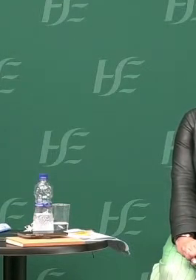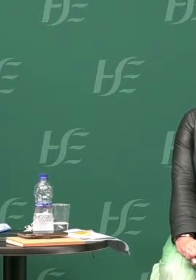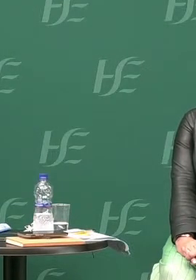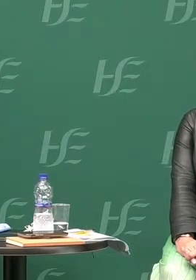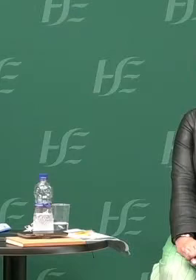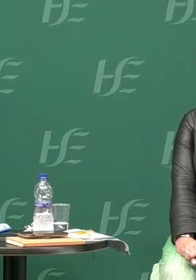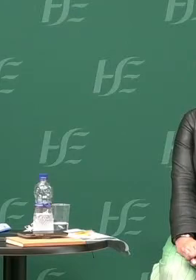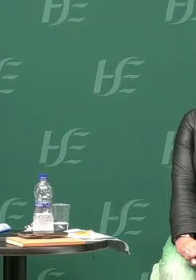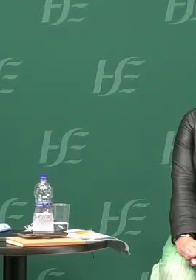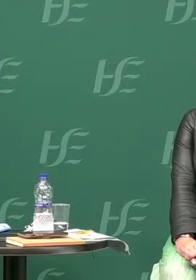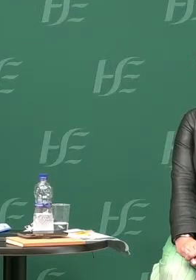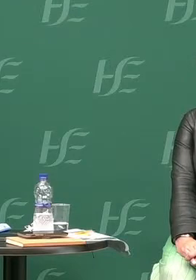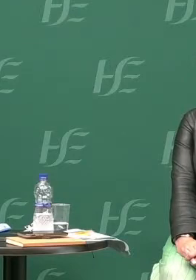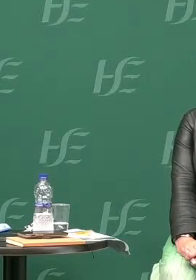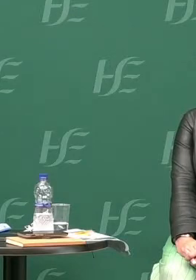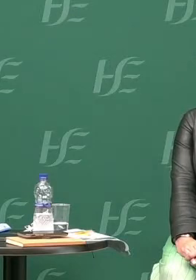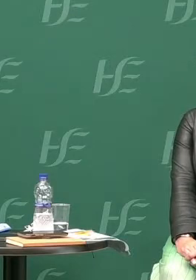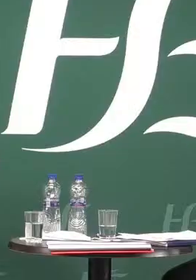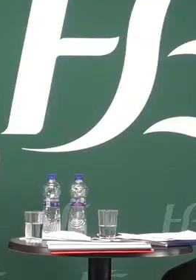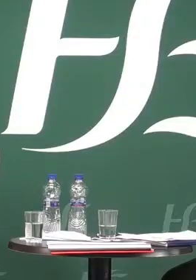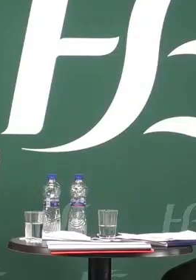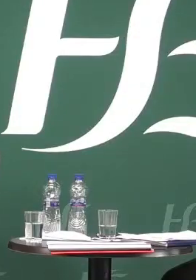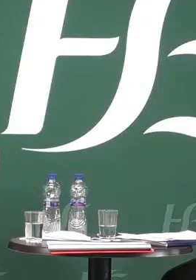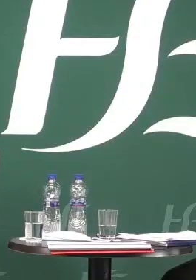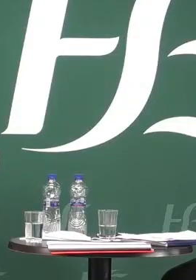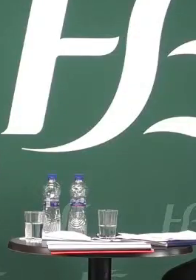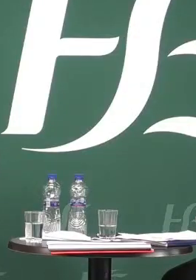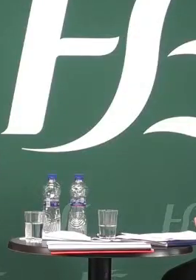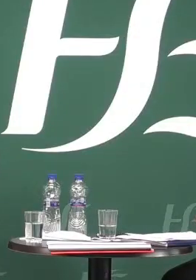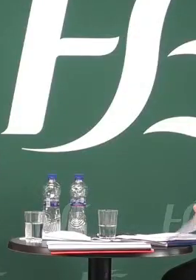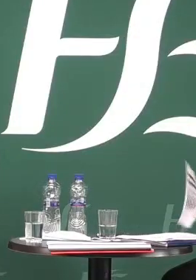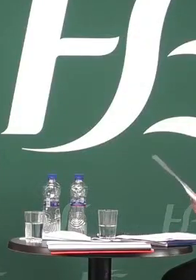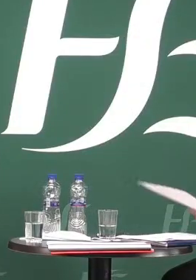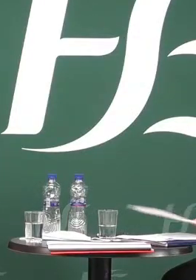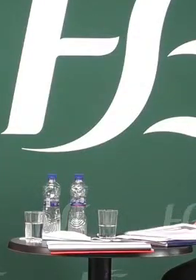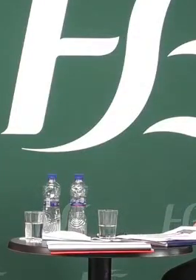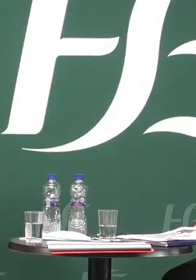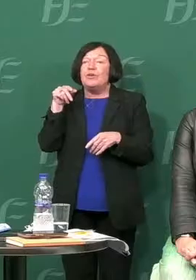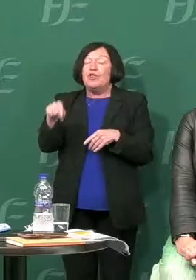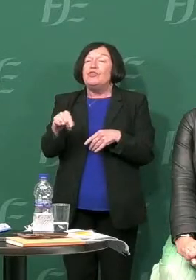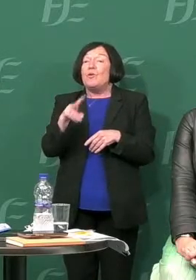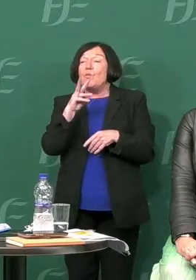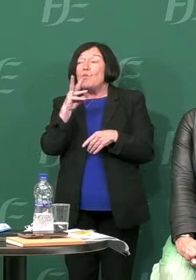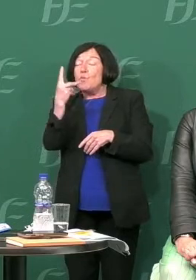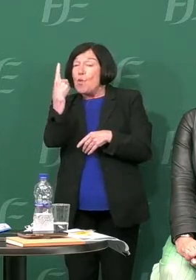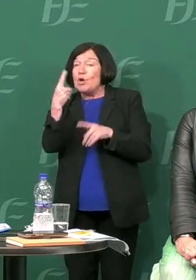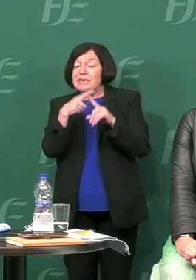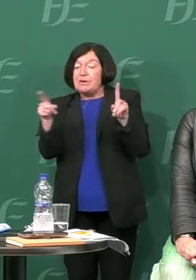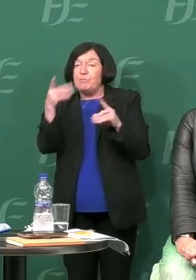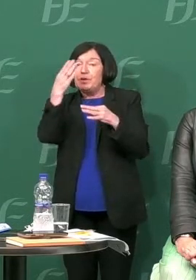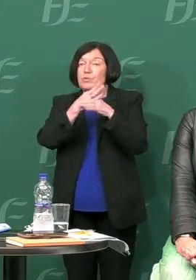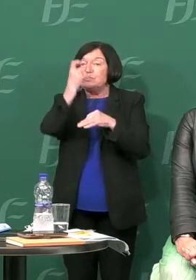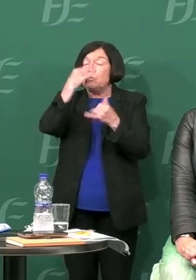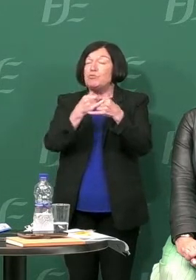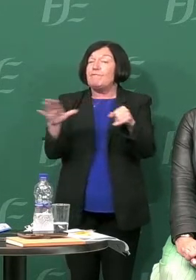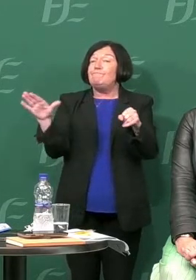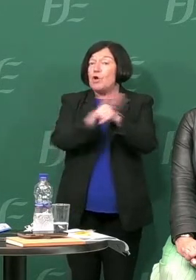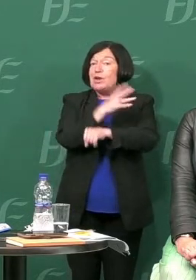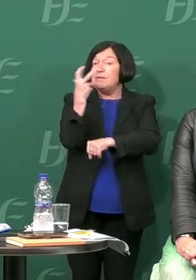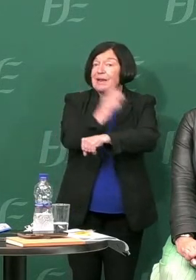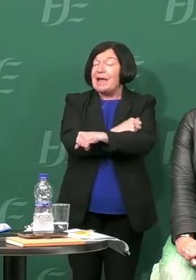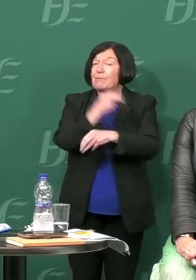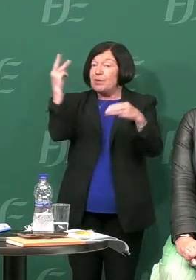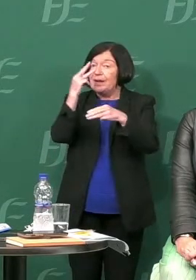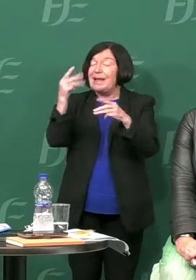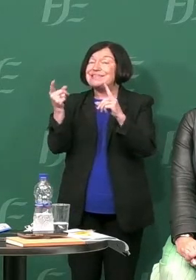I'm not sure what the full classification of a breakthrough case is, but I would distinguish between somebody fully vaccinated and protected